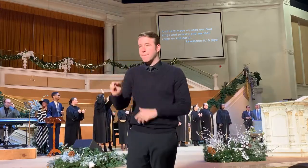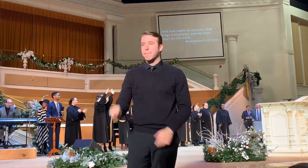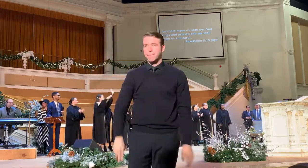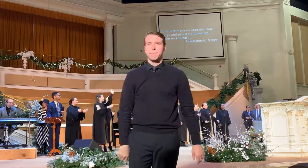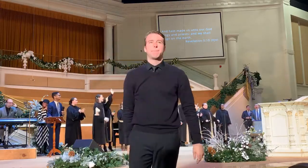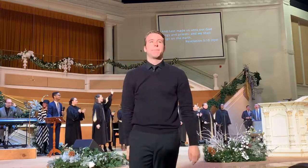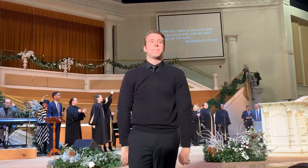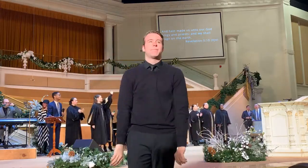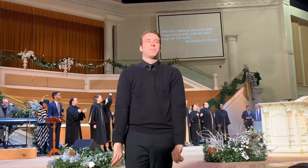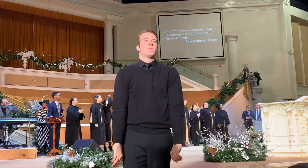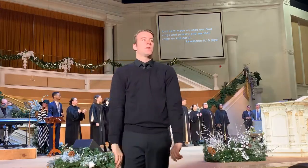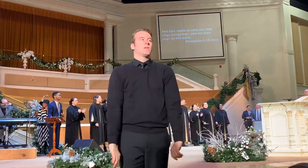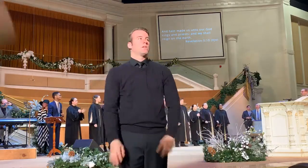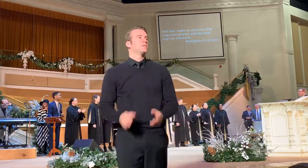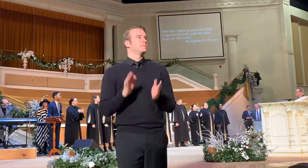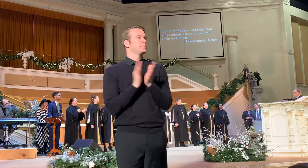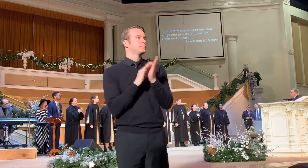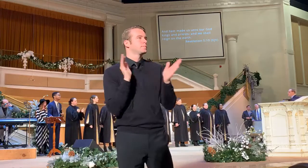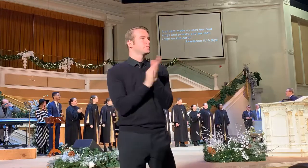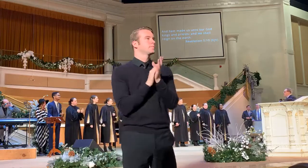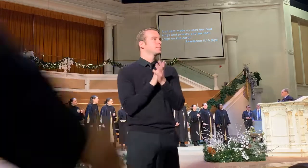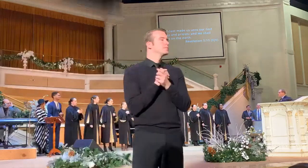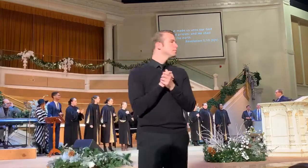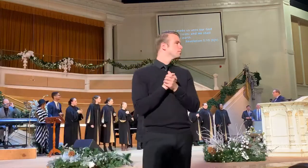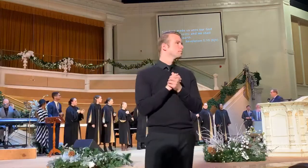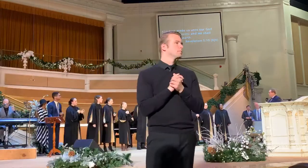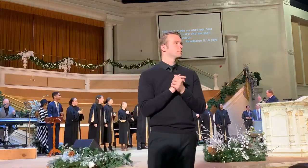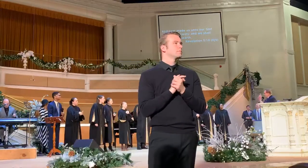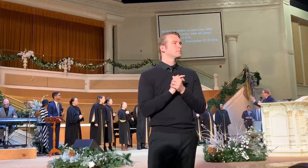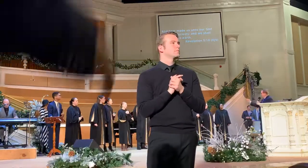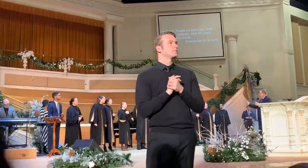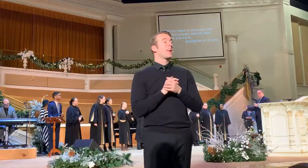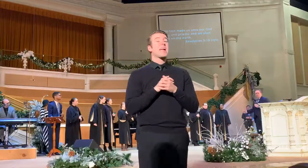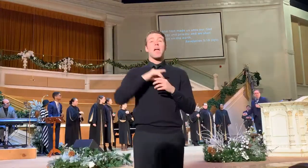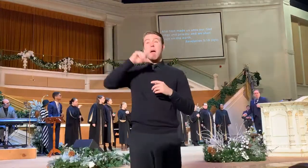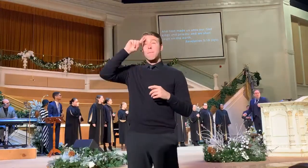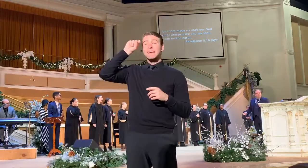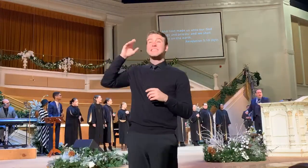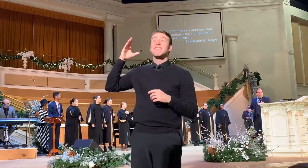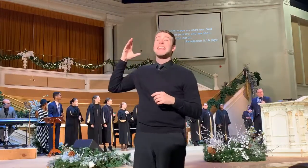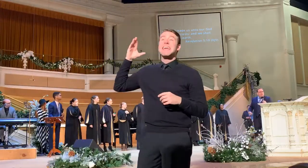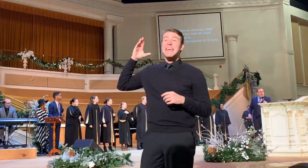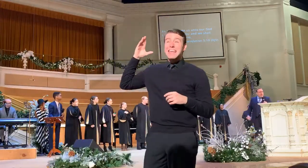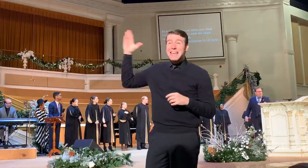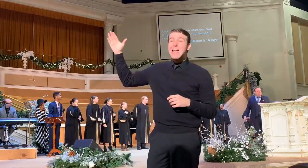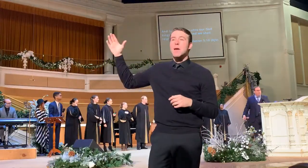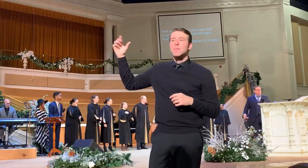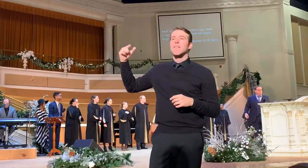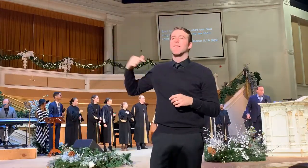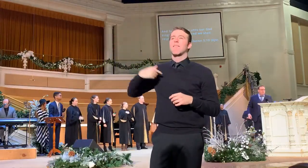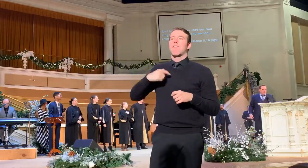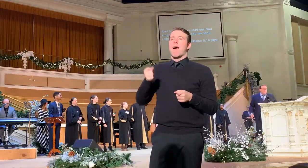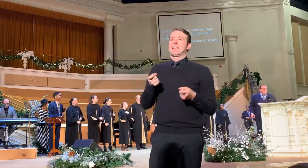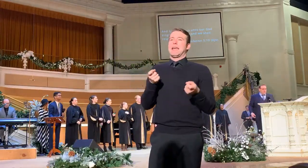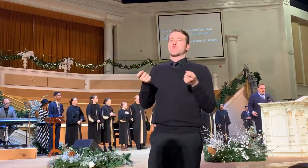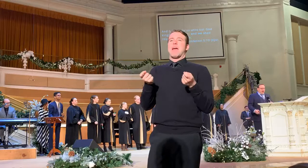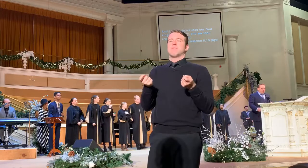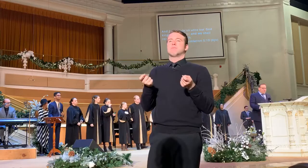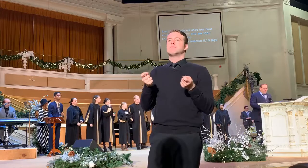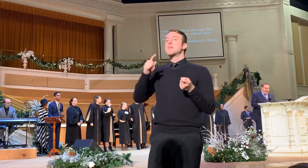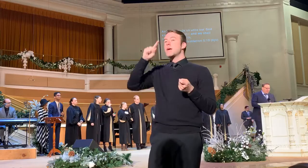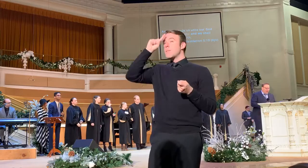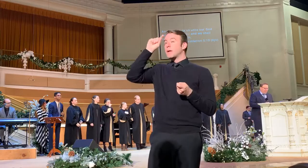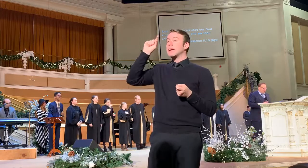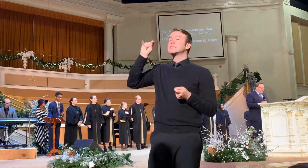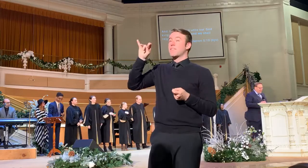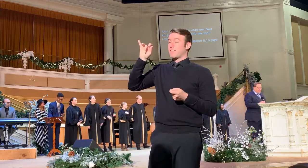Bethlehem. All right. And because of him, I can reign.